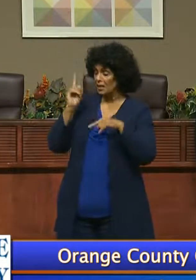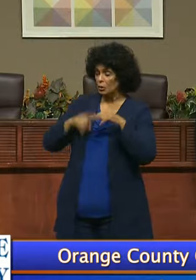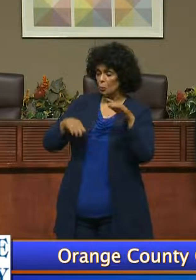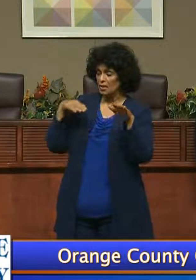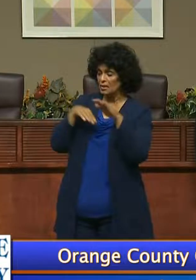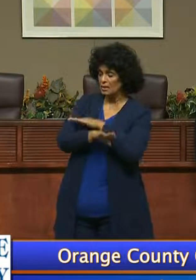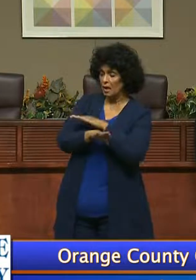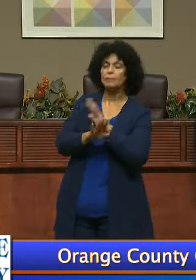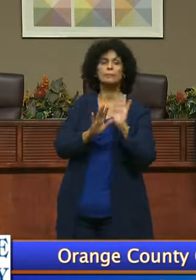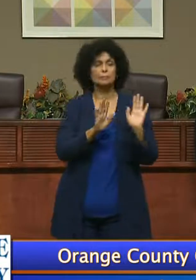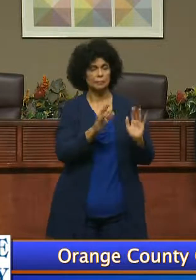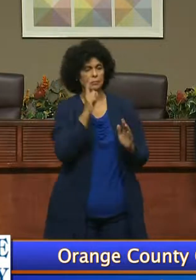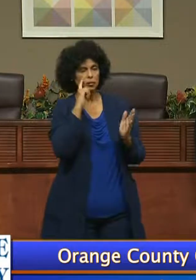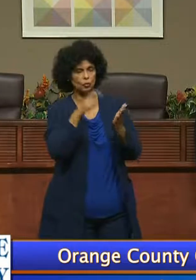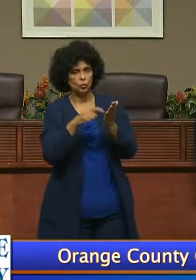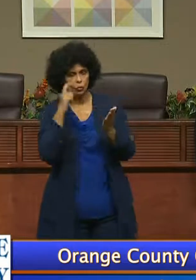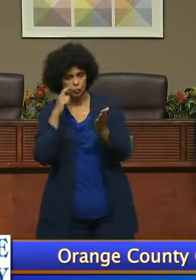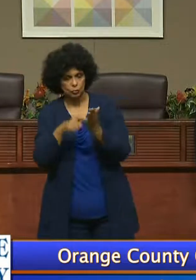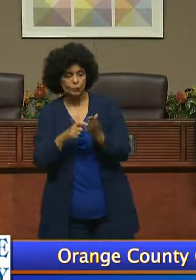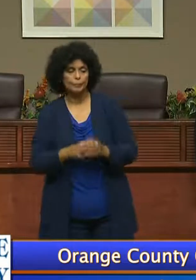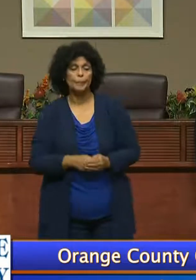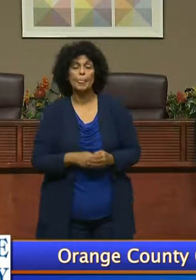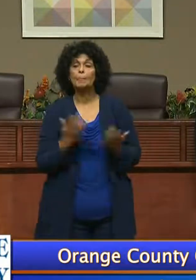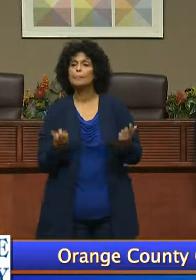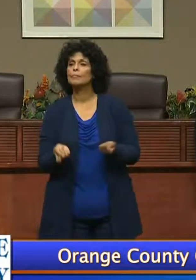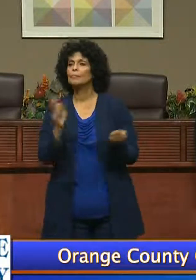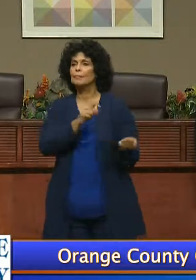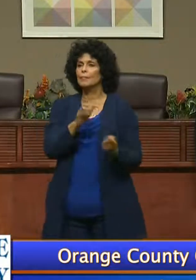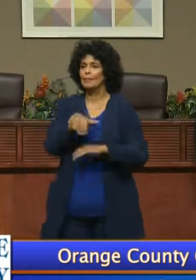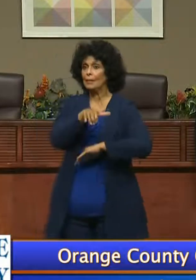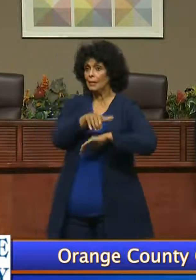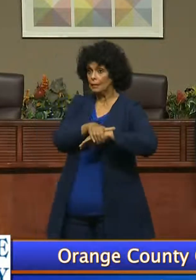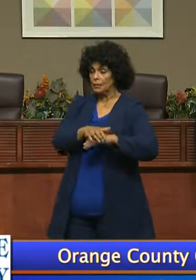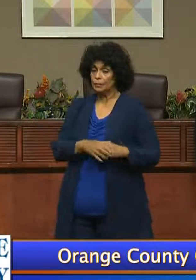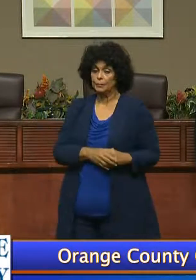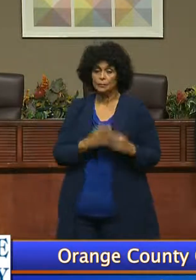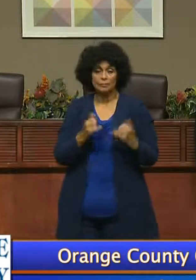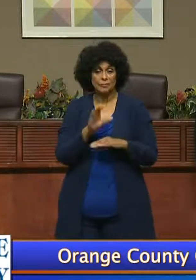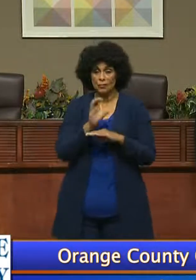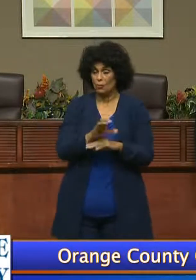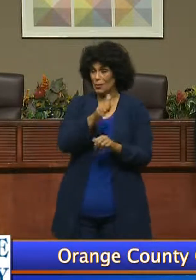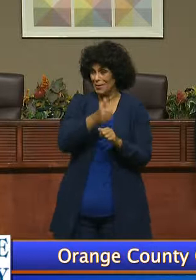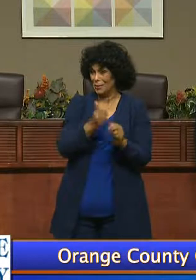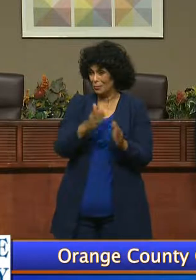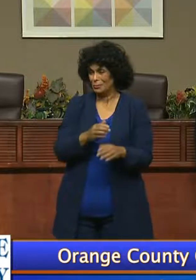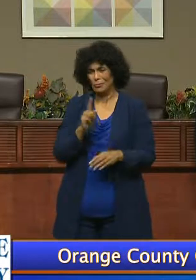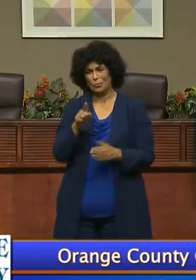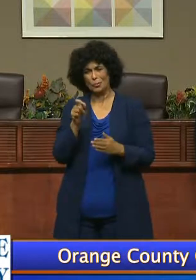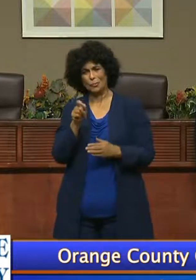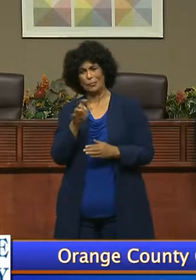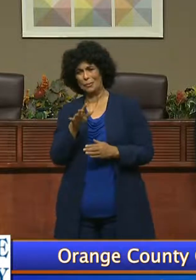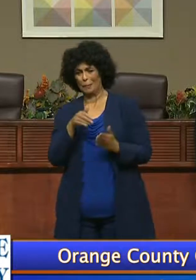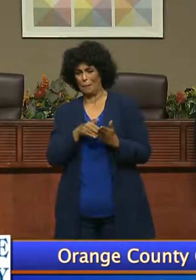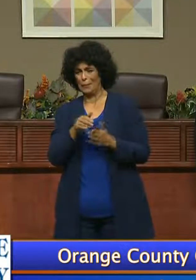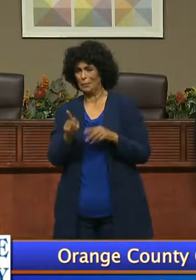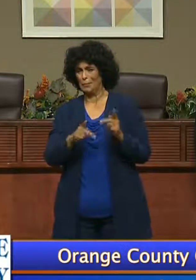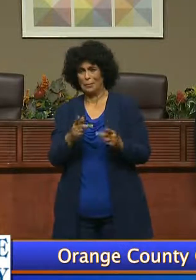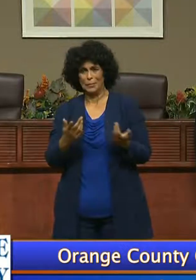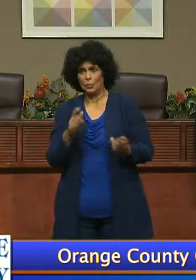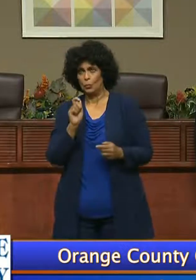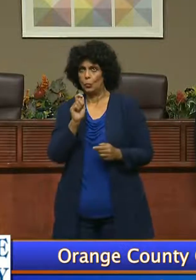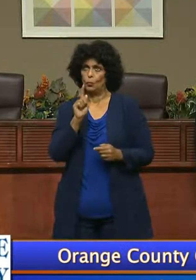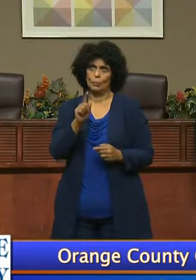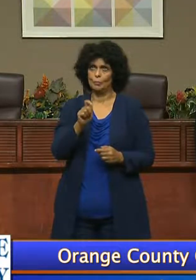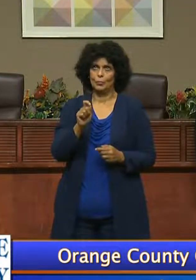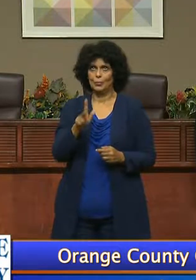that, yes, it's not possible to enforce for every single resident of a 1.5 million people, 1.3,